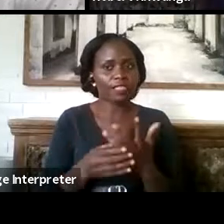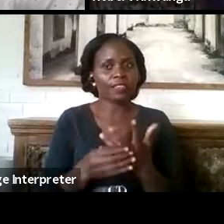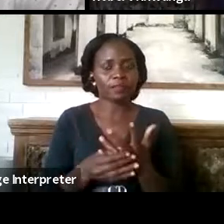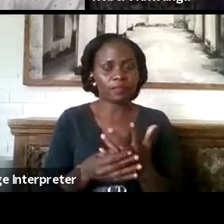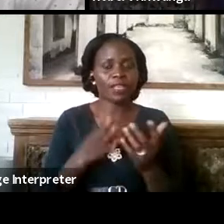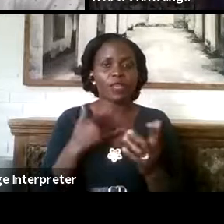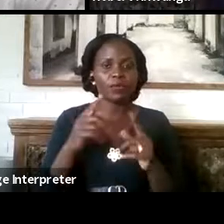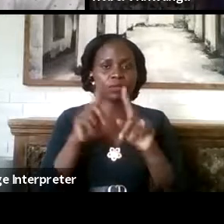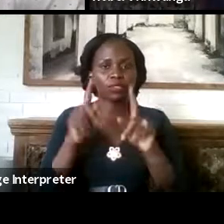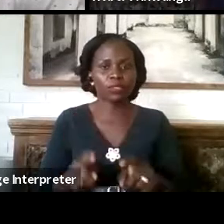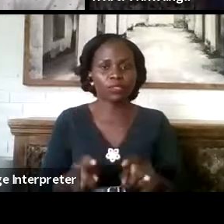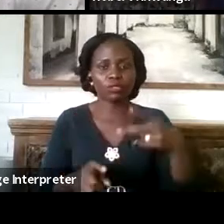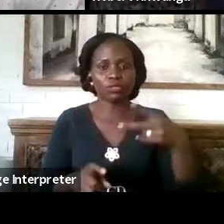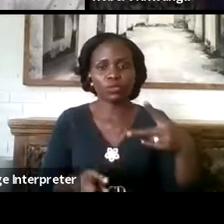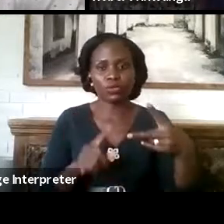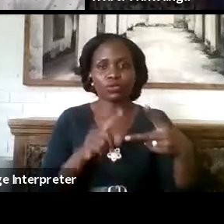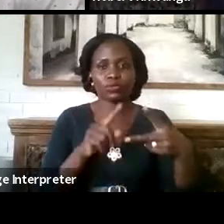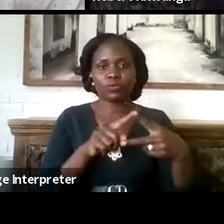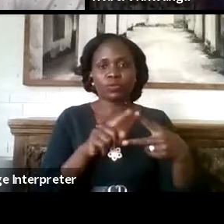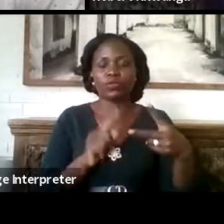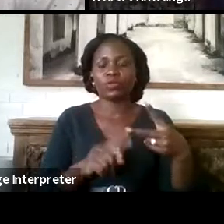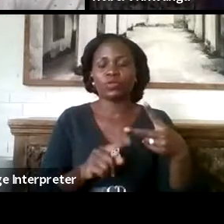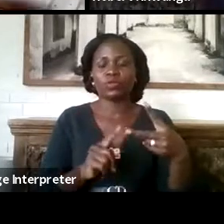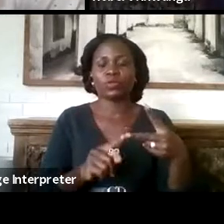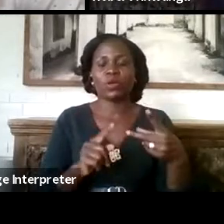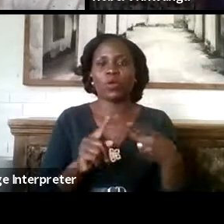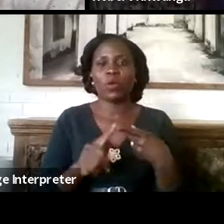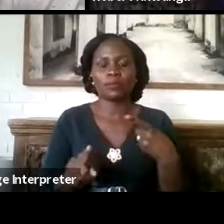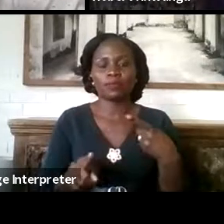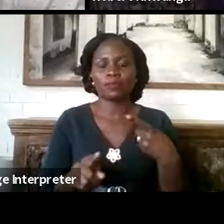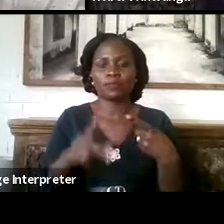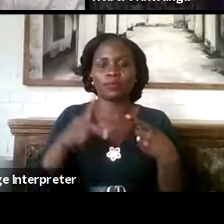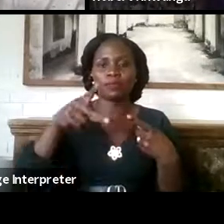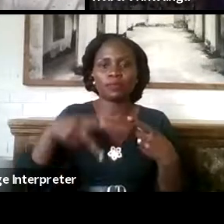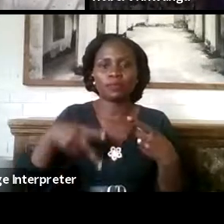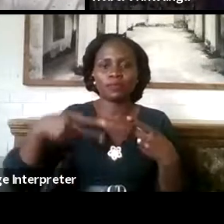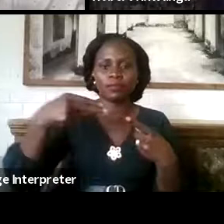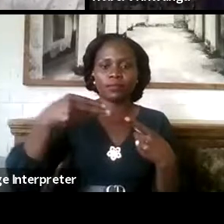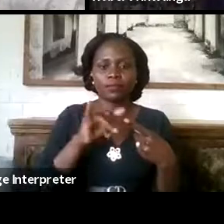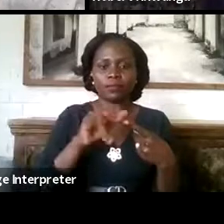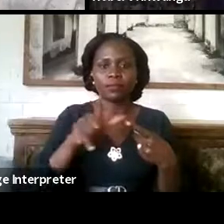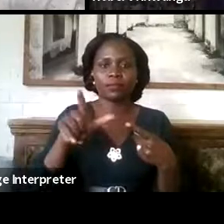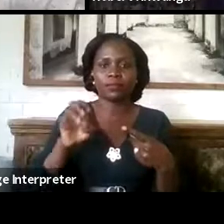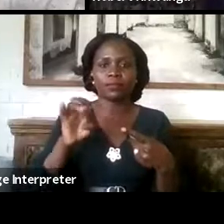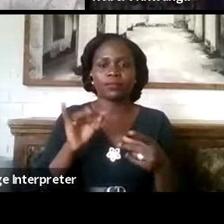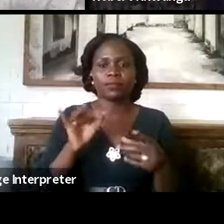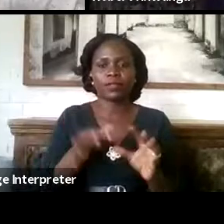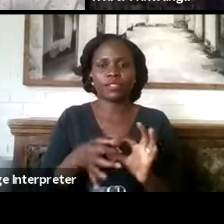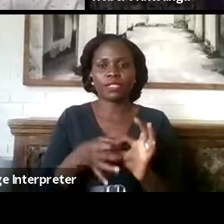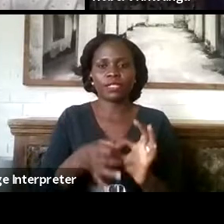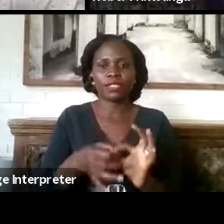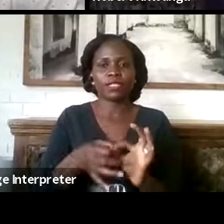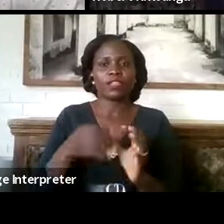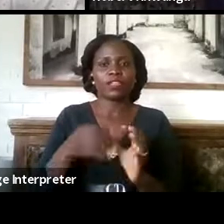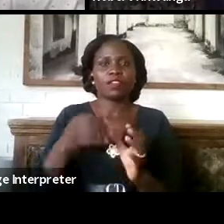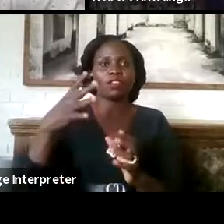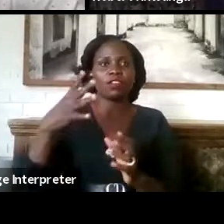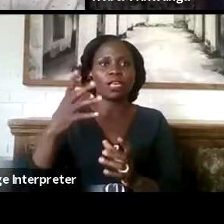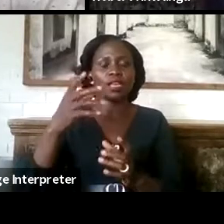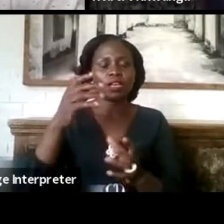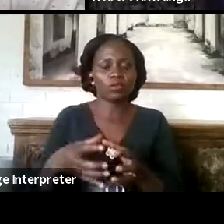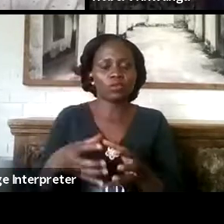Number one, Phillips is asking that in light of access for the marginalized groups, how do we